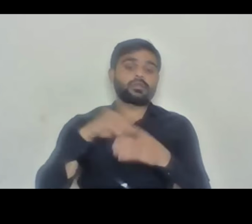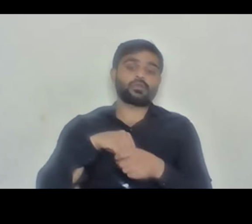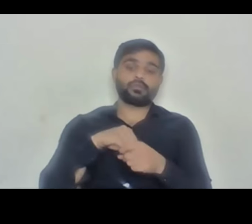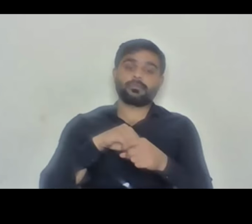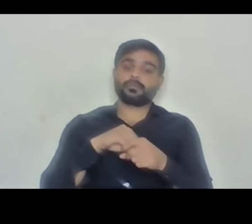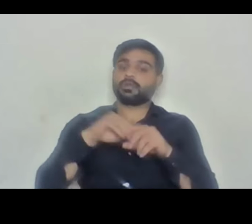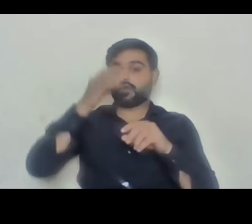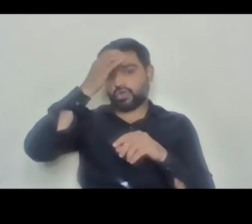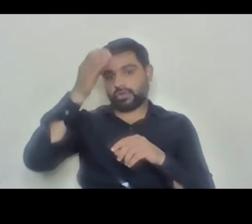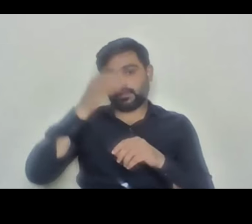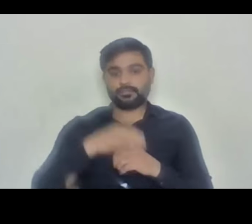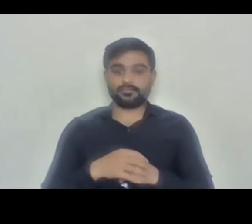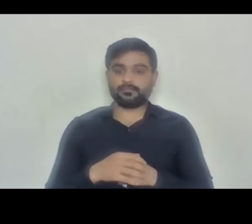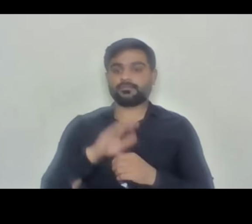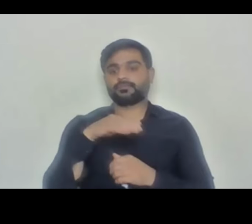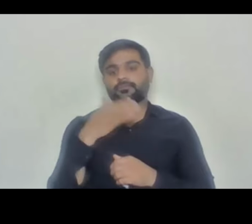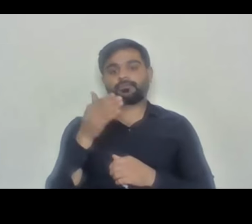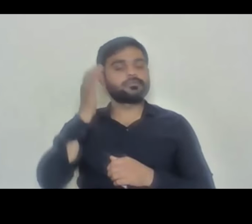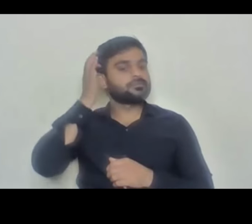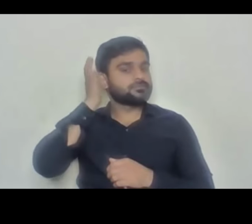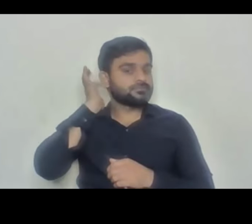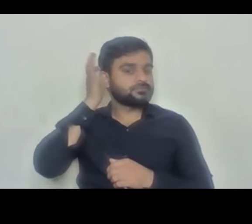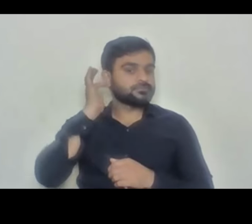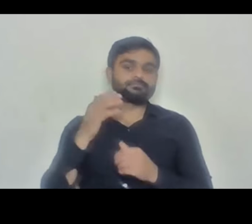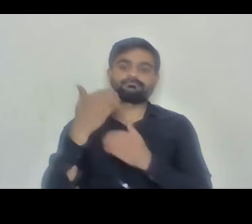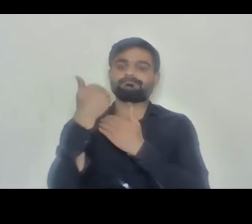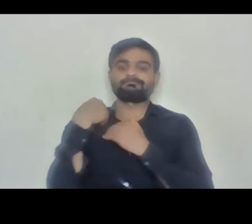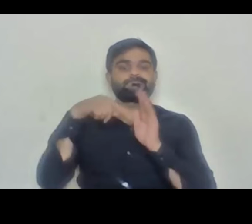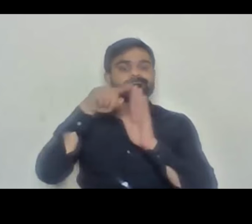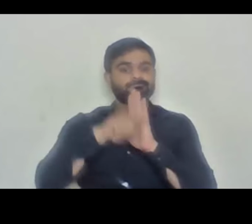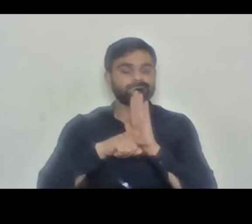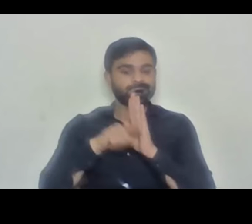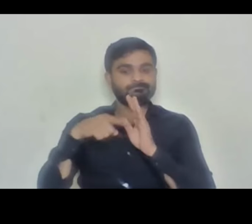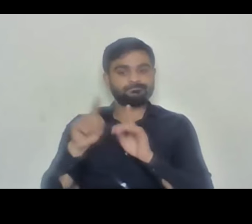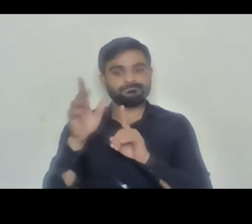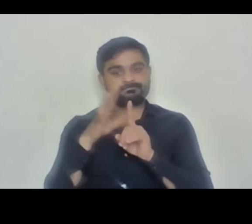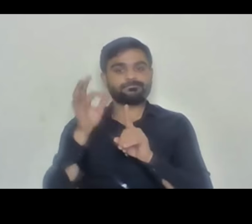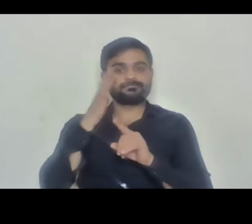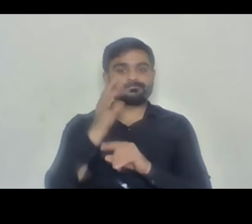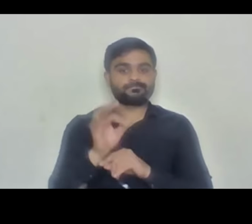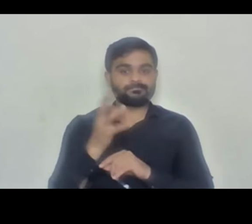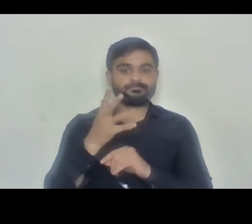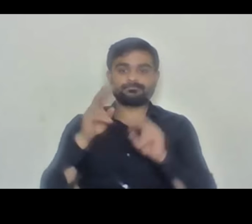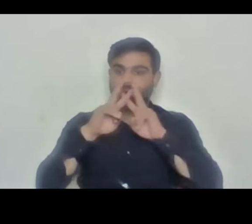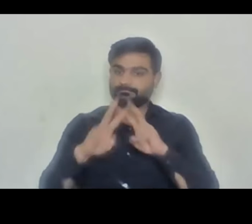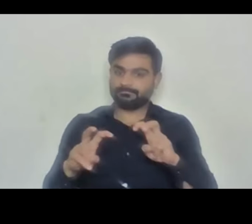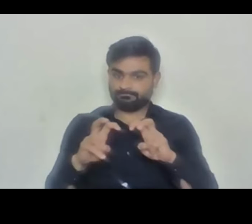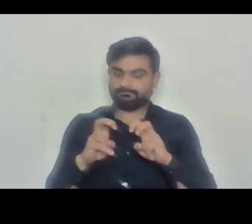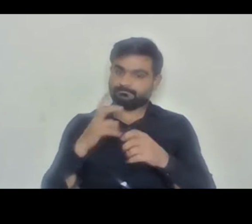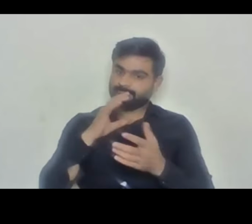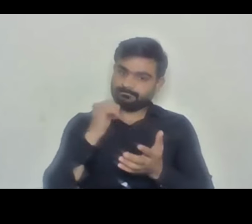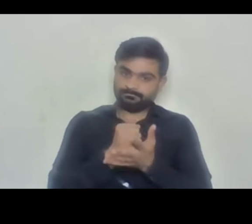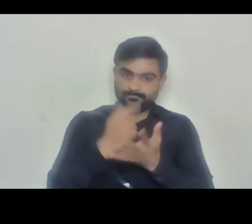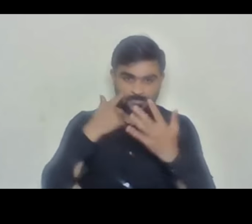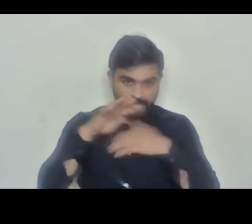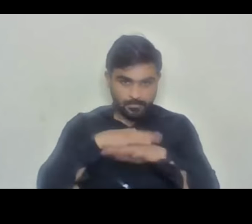project. And then there are ethical responsibilities to yourself. It's important that as a researcher, you ensure, when you plan